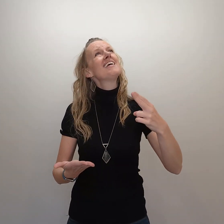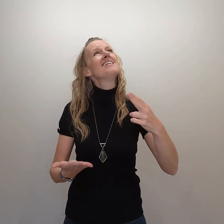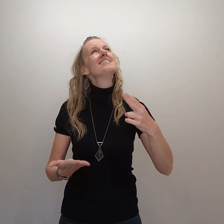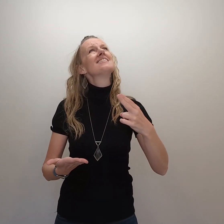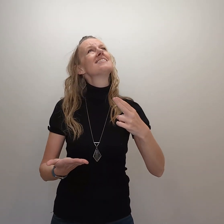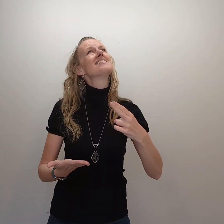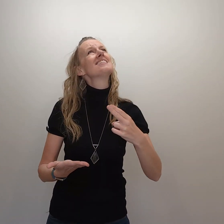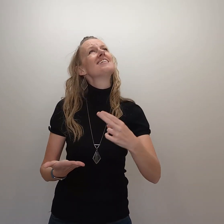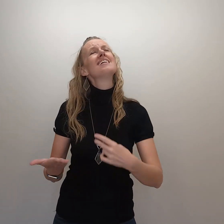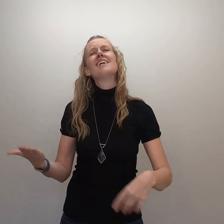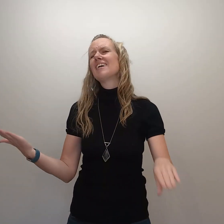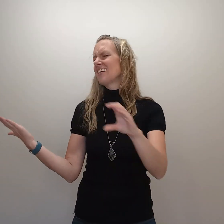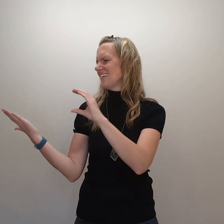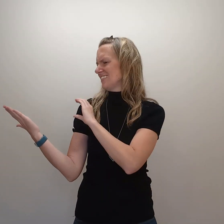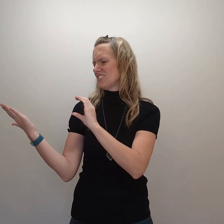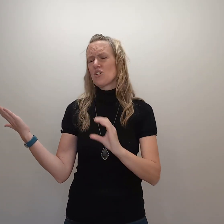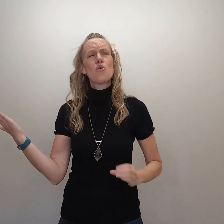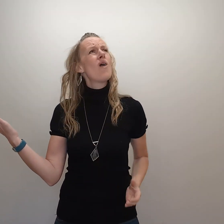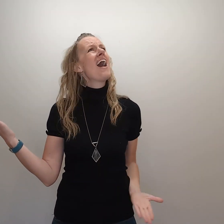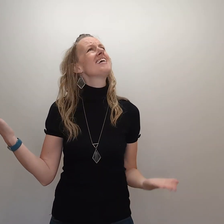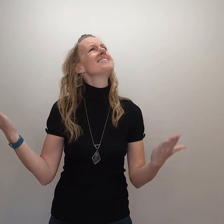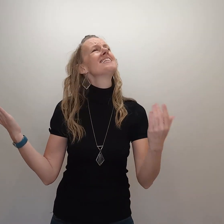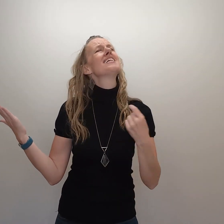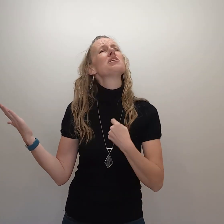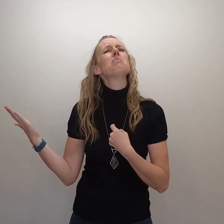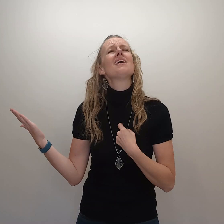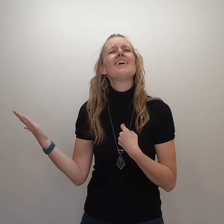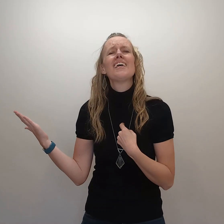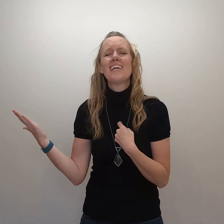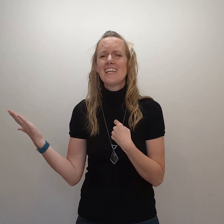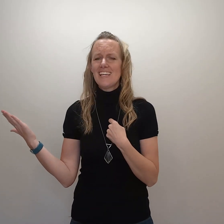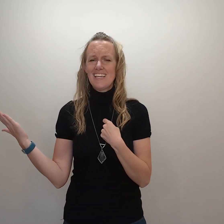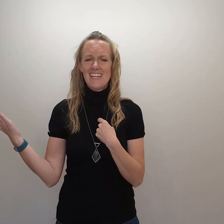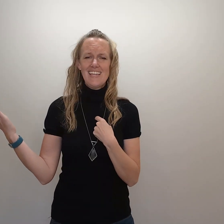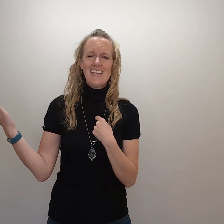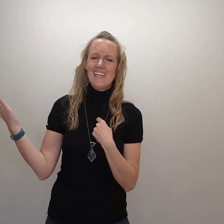Holiness is Christ in me.